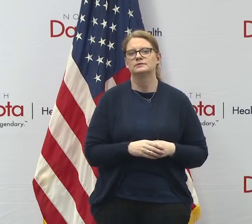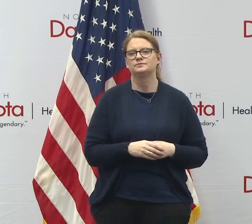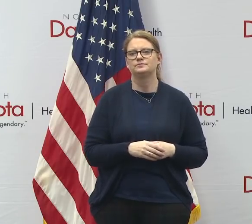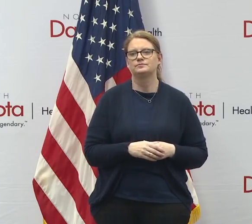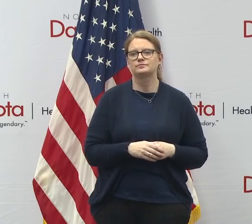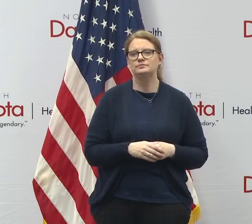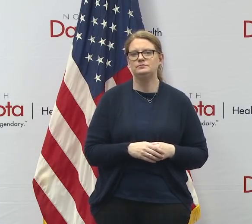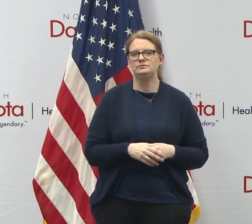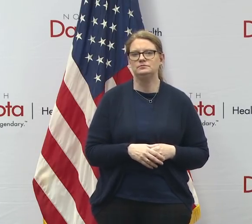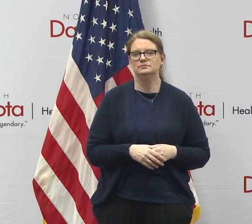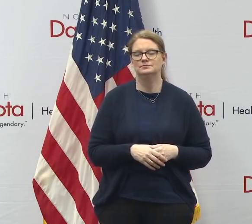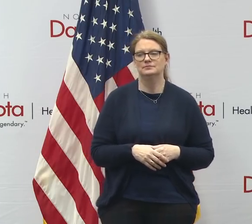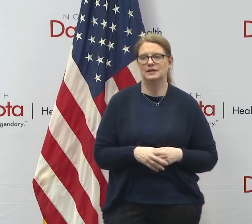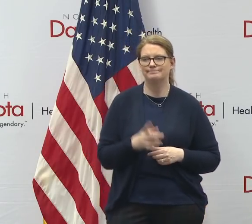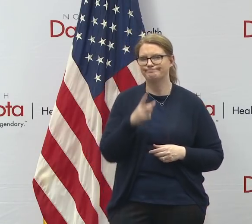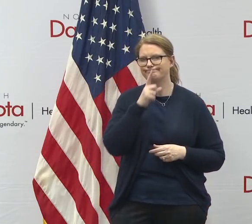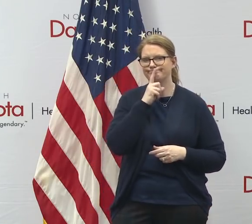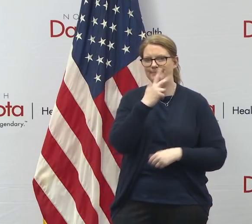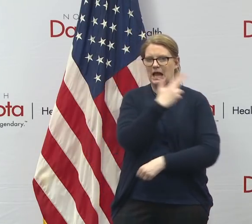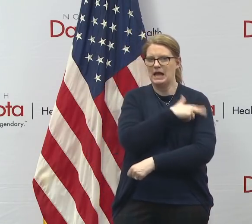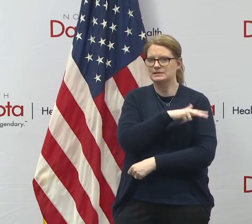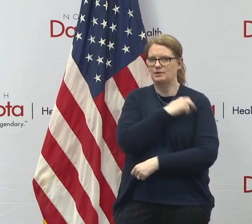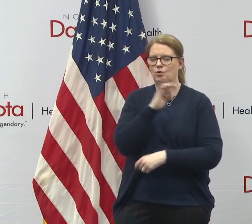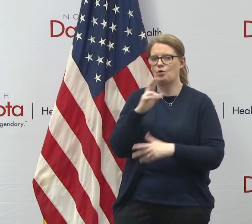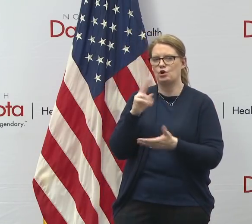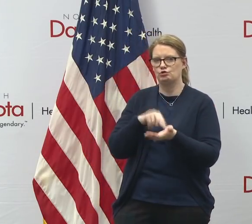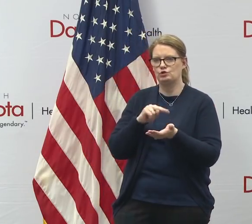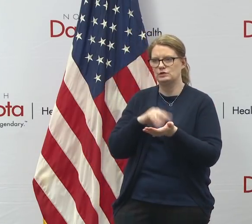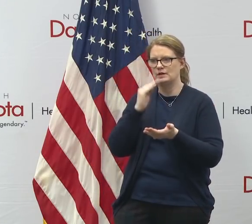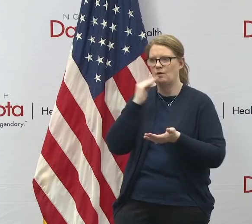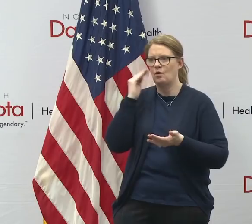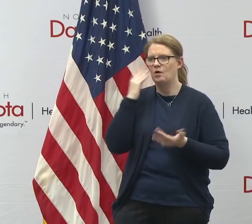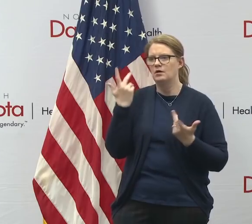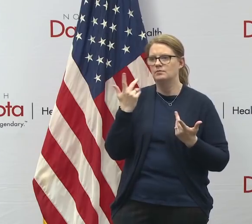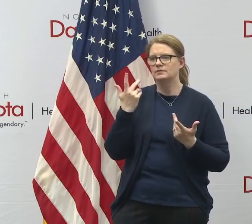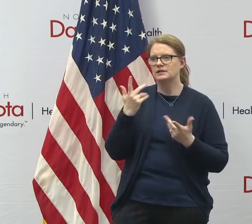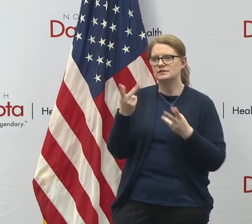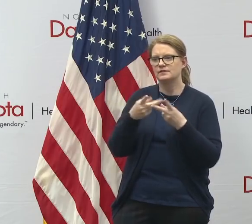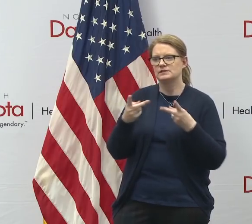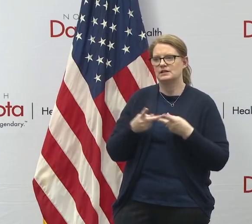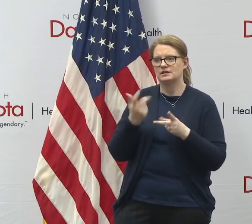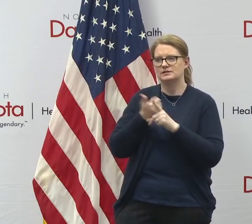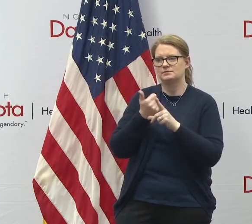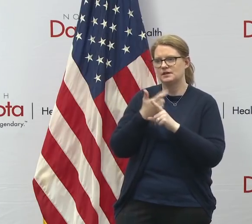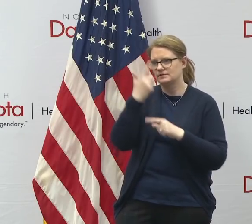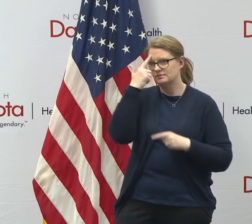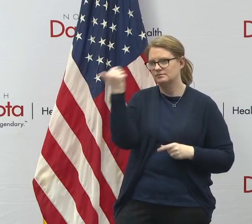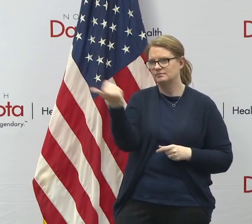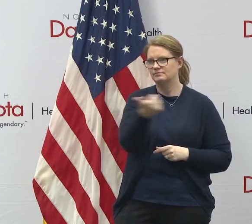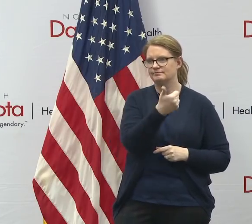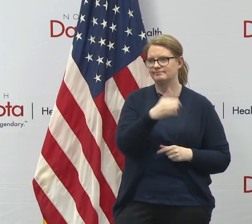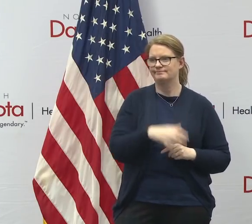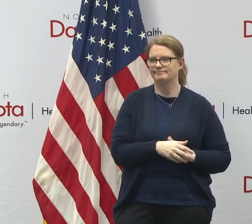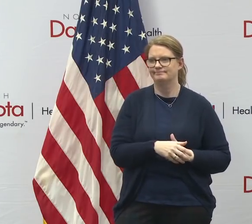not sharing whether it was hospital or long-term care facility. That's up to the facilities themselves. Again, we'll be doing